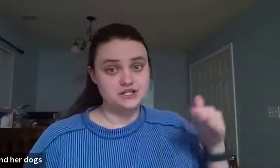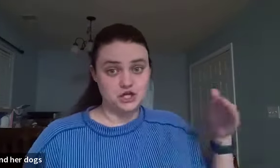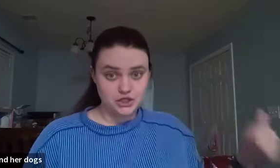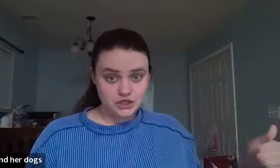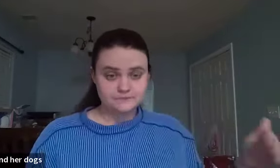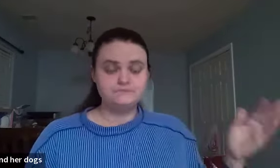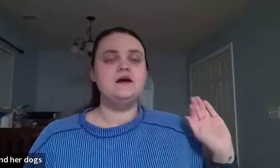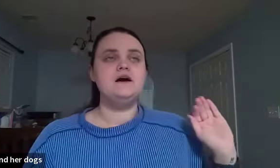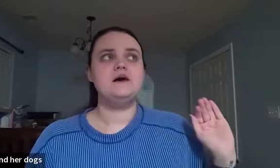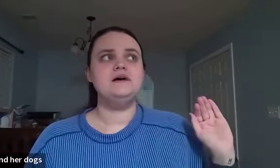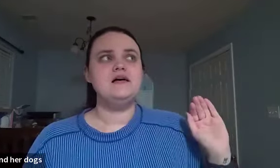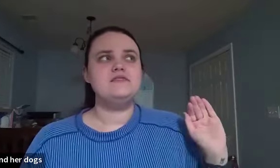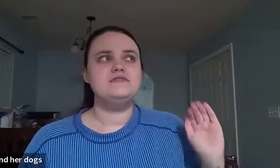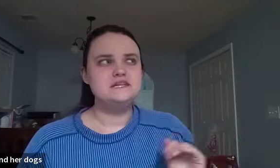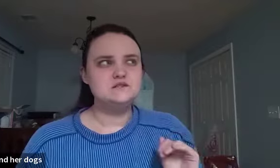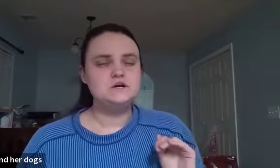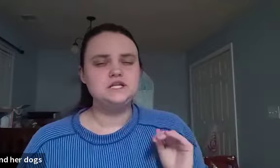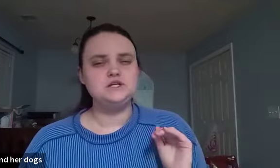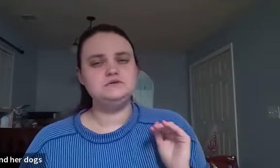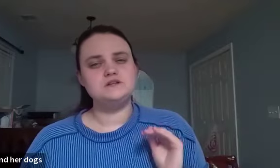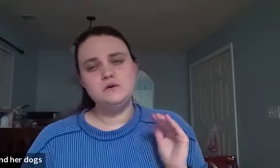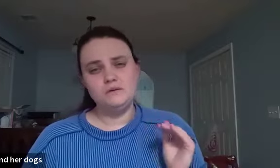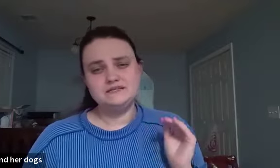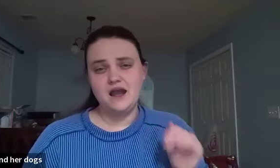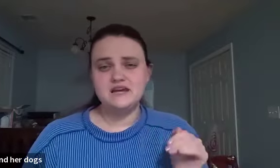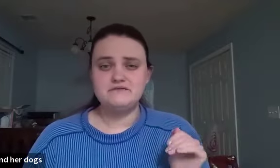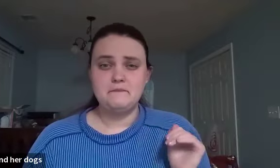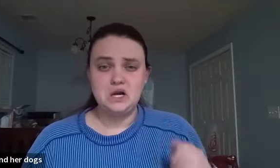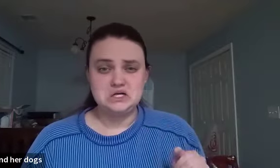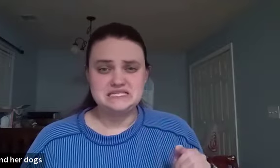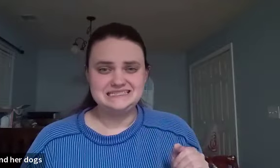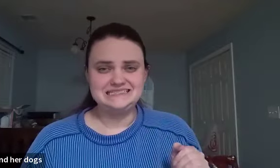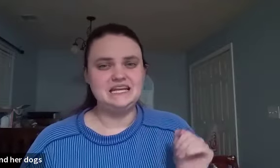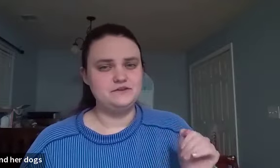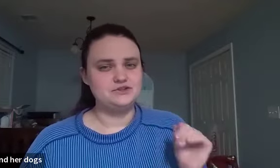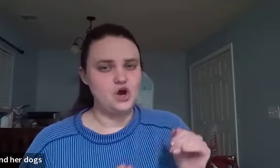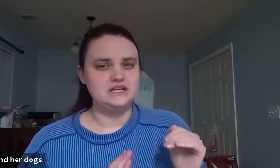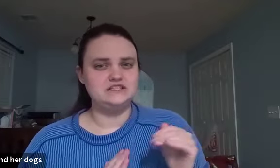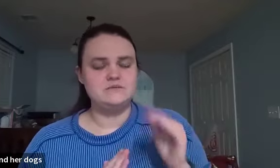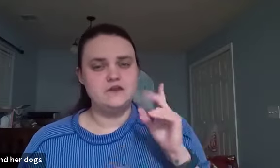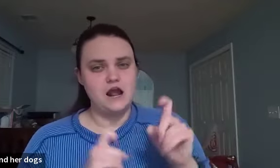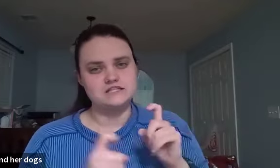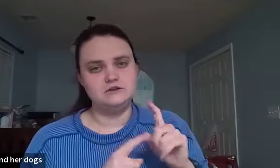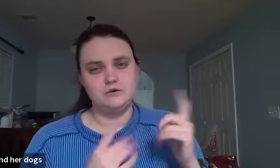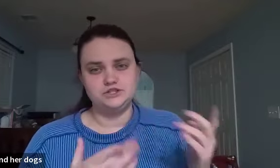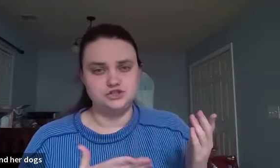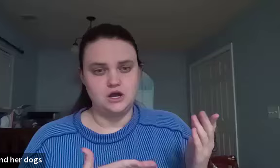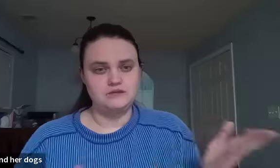/ a cook. This one, you don't always have to have that person if you're talking to them and they're asking like what your job